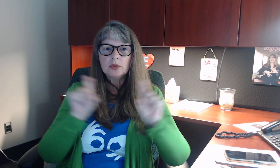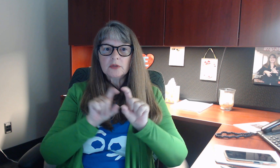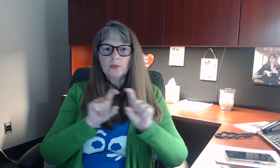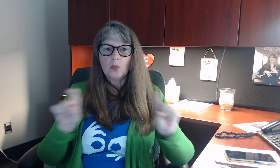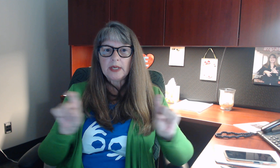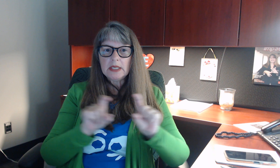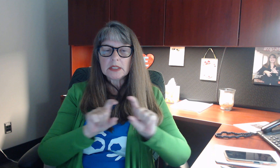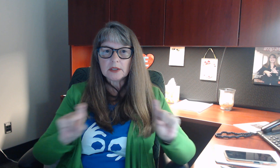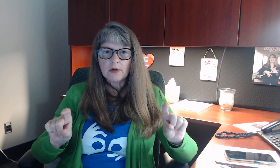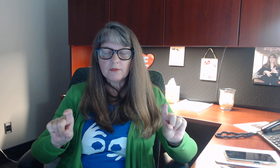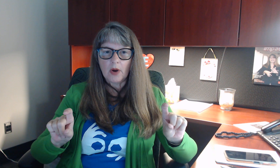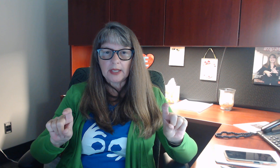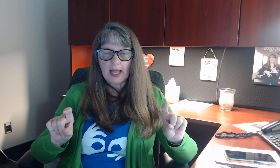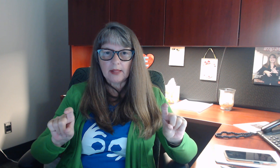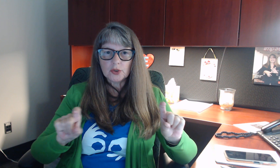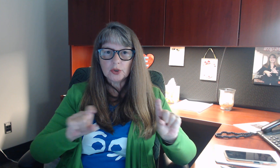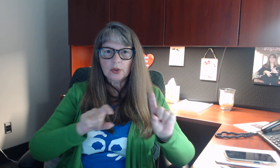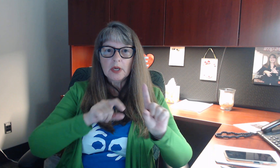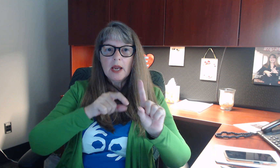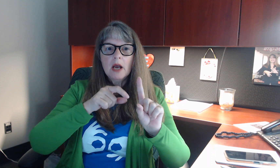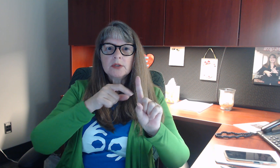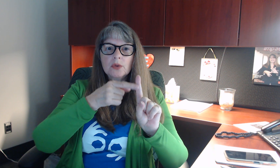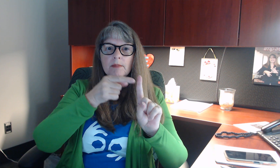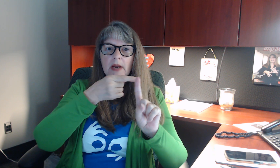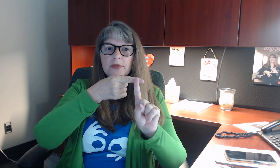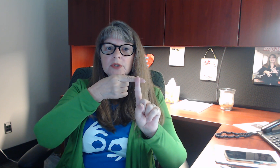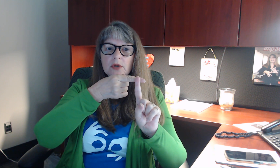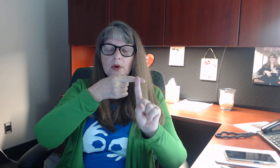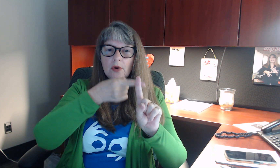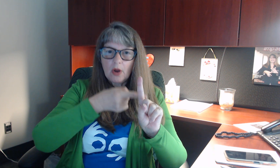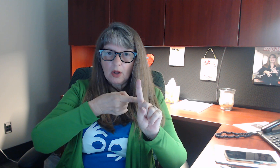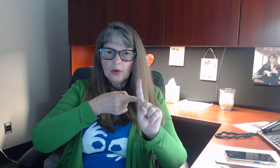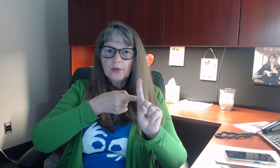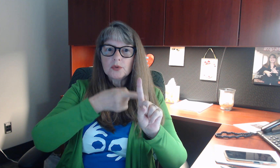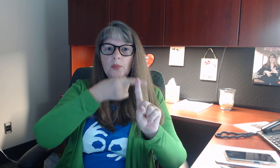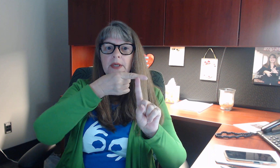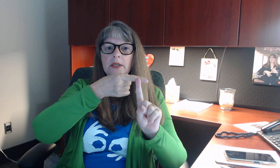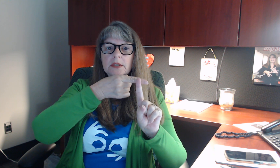for weeks on a calendar? So the month is all those weeks.